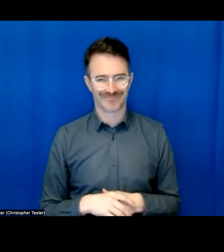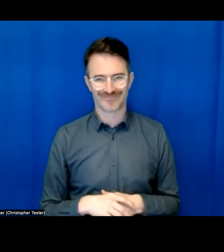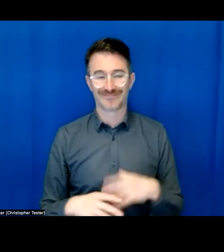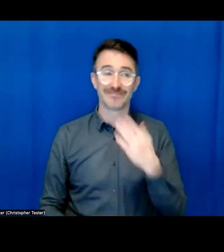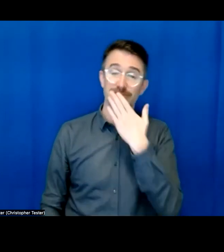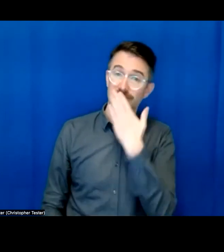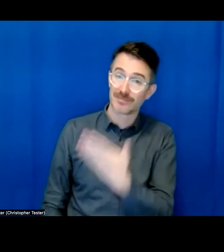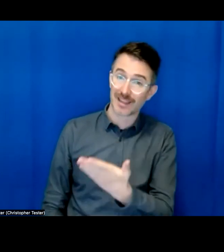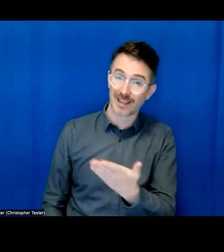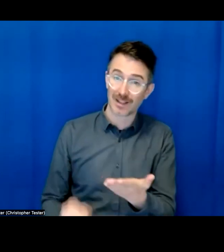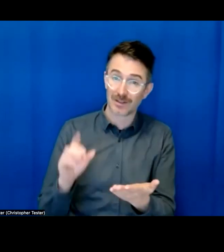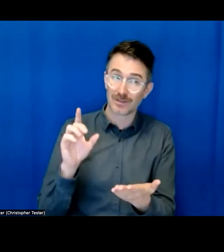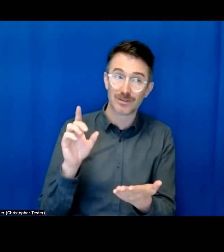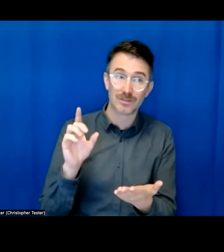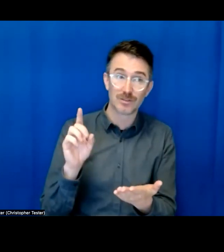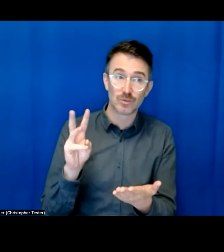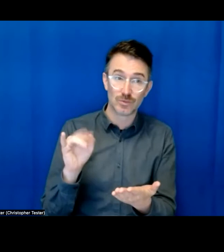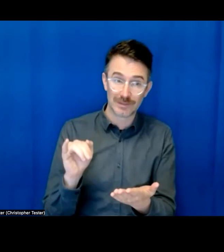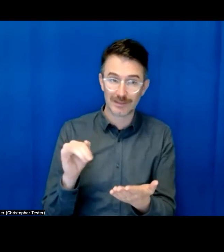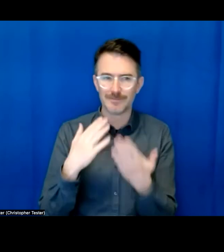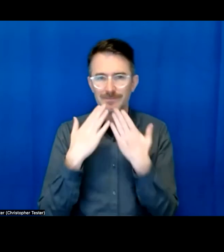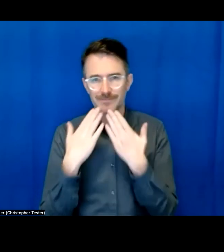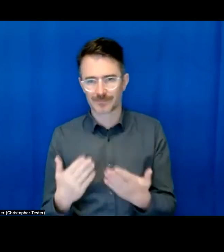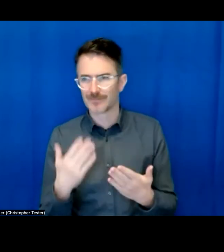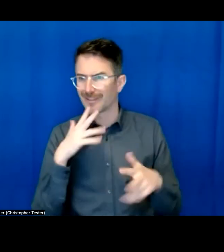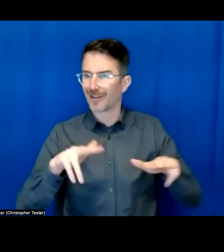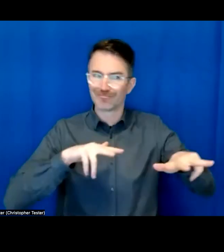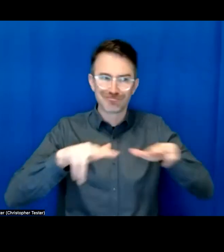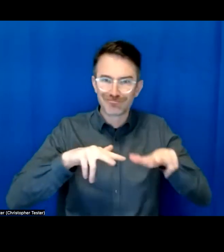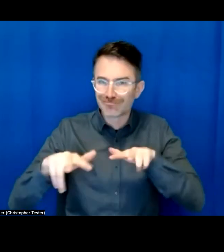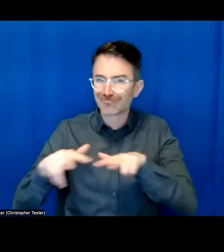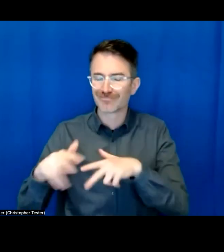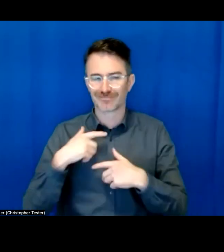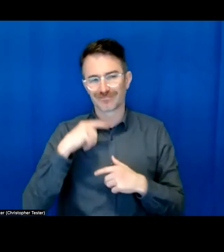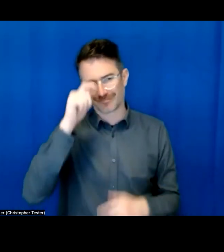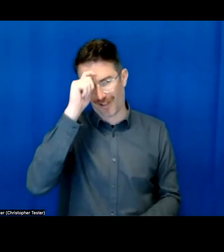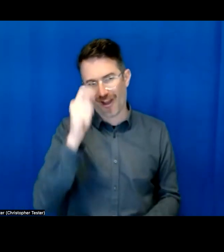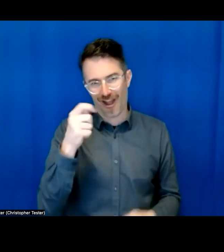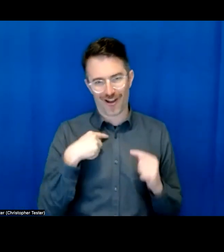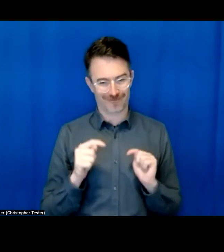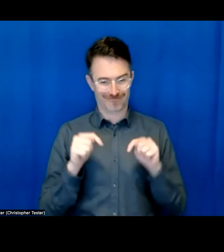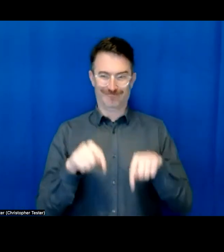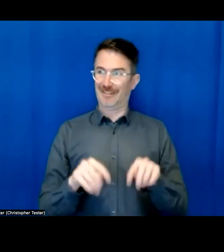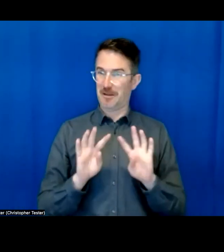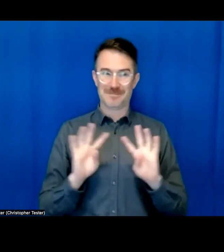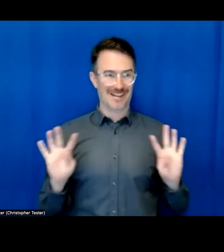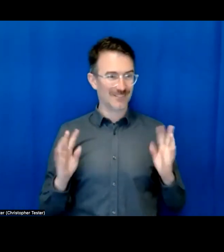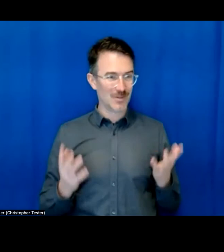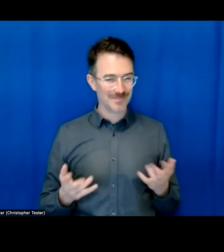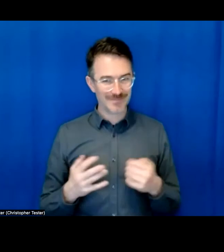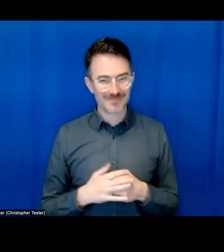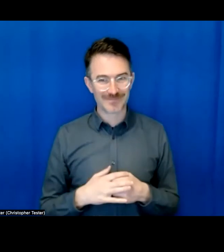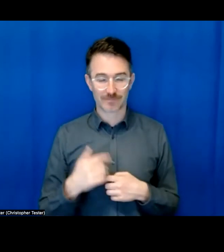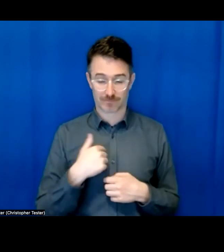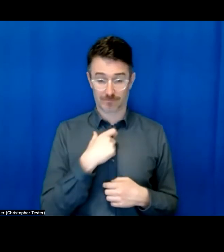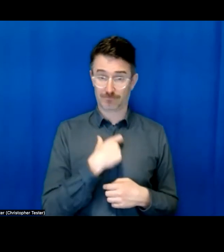organizer. Very honored and very humbled to be in this rich discussion. Indigenous greetings. I am Pratima Guru, an indigenous